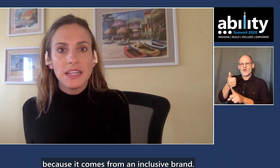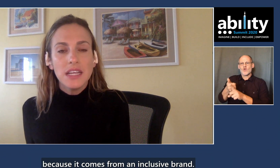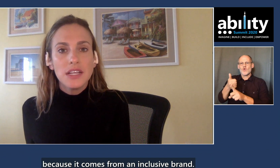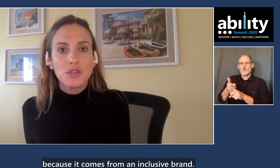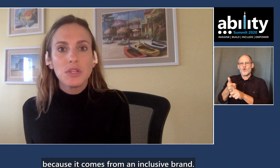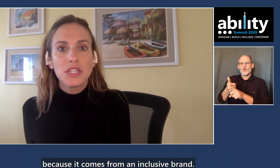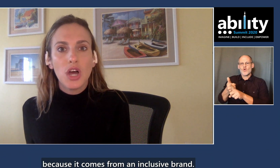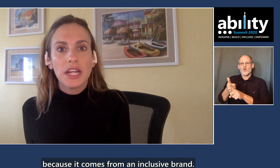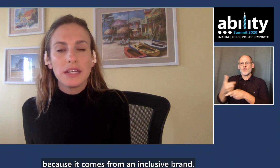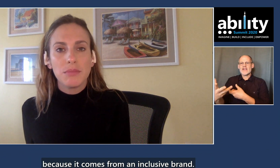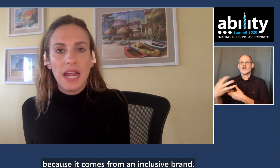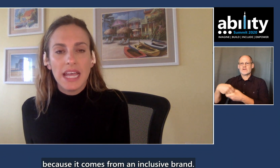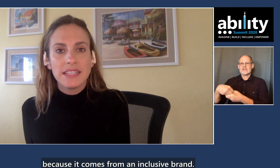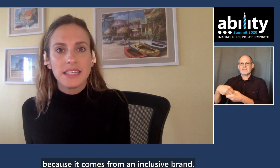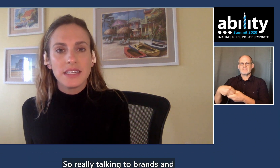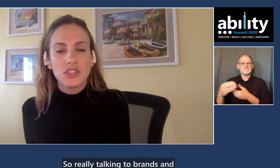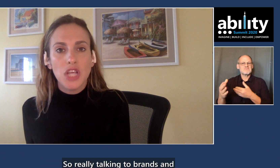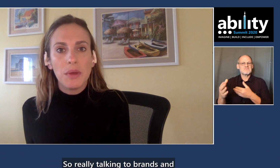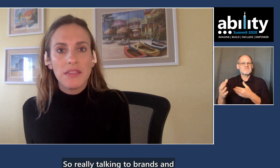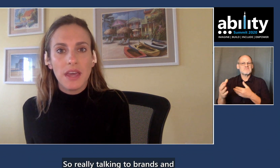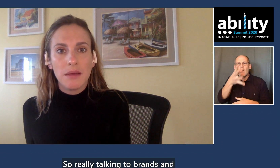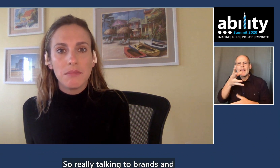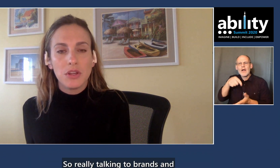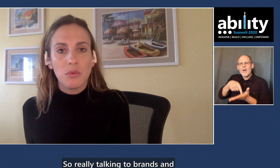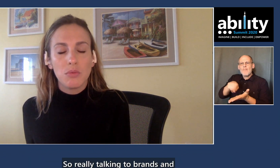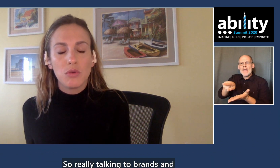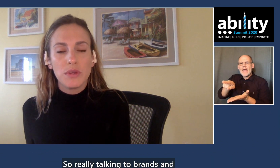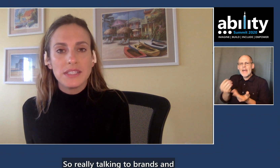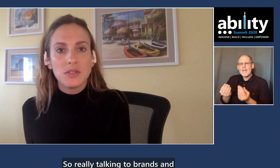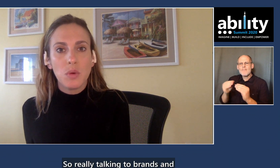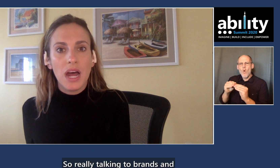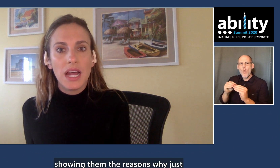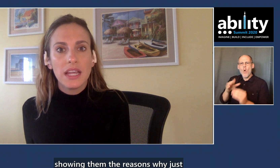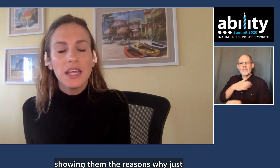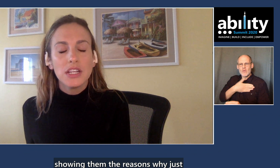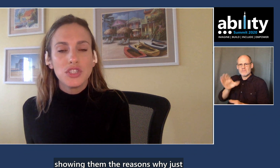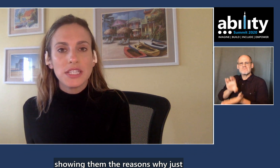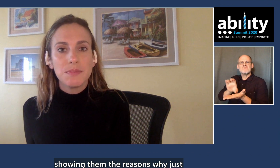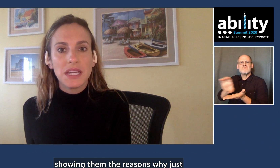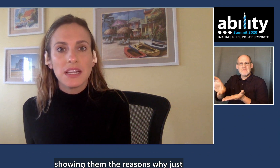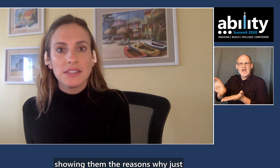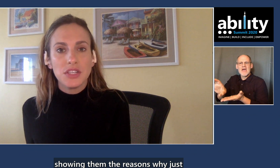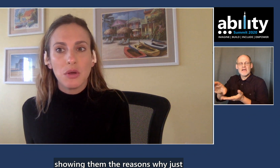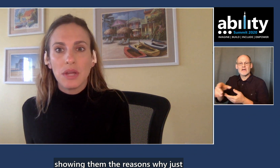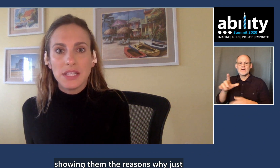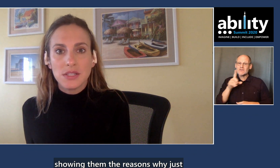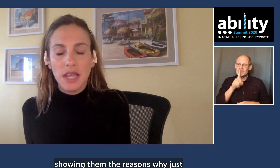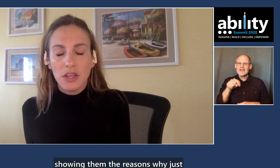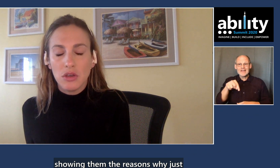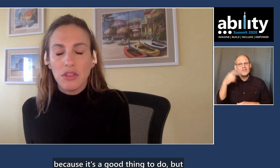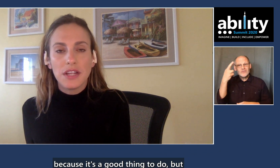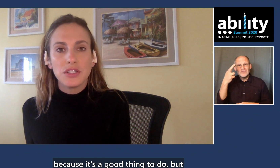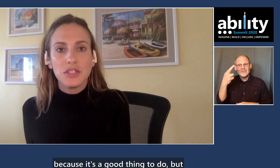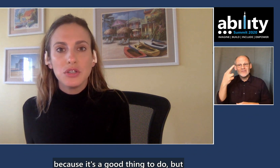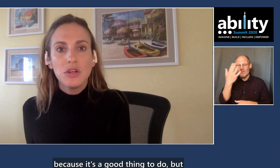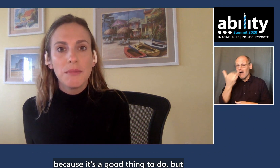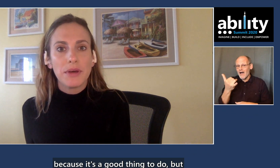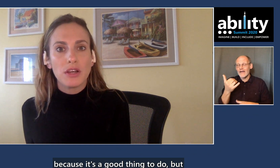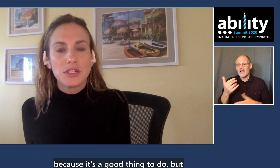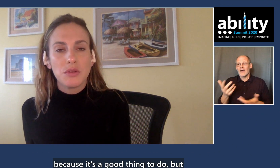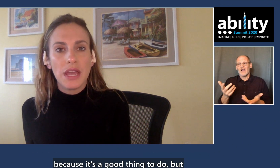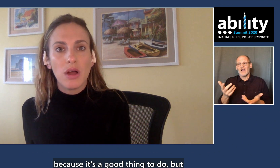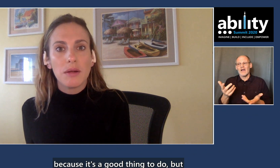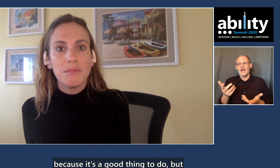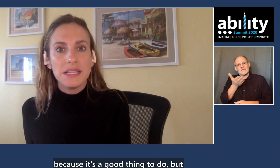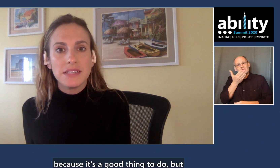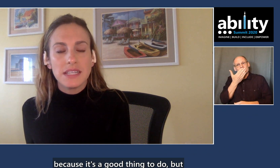inclusive brand. So really talking to brands and showing them, the reasons why, just because, it's a good thing to do,